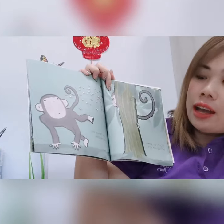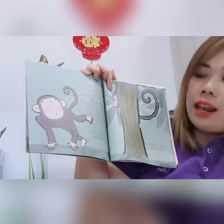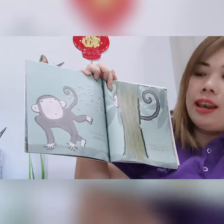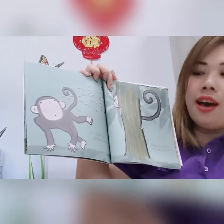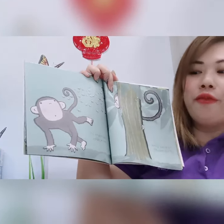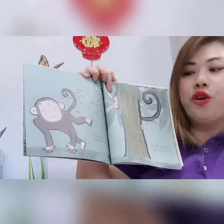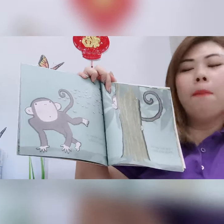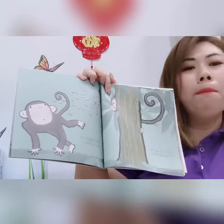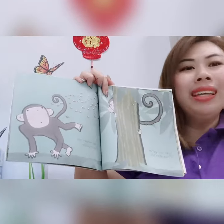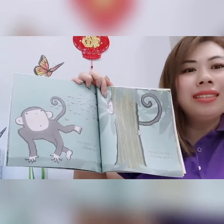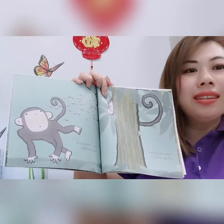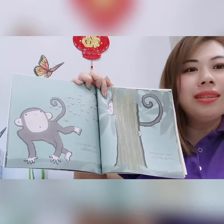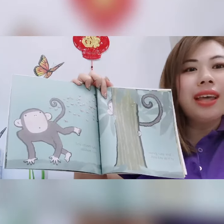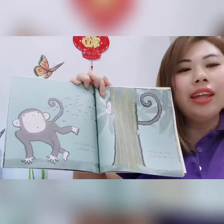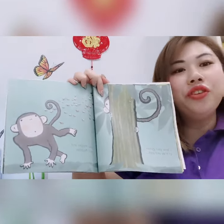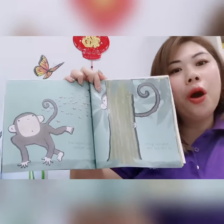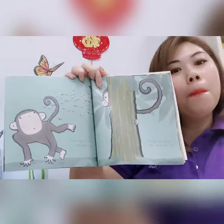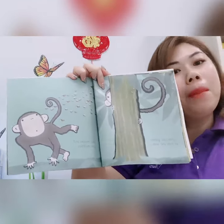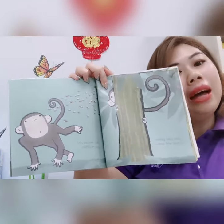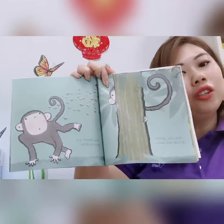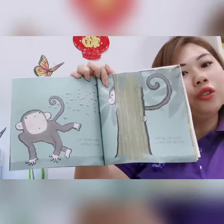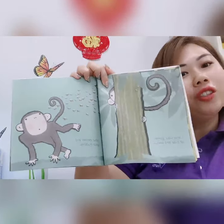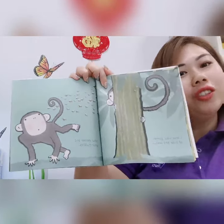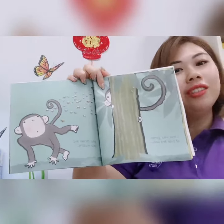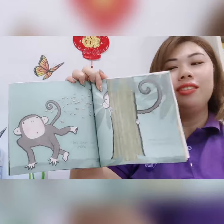I love your messes and your models.